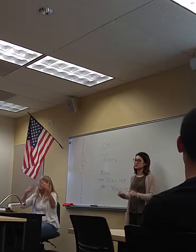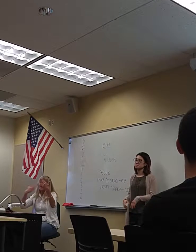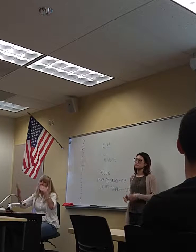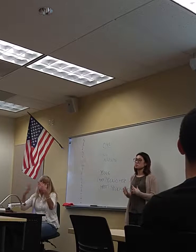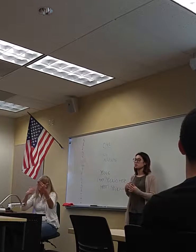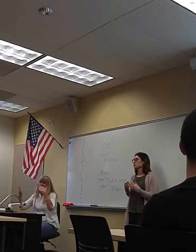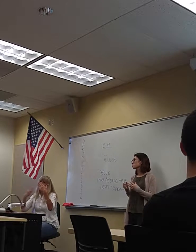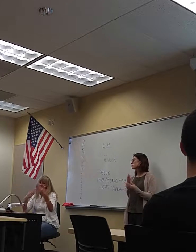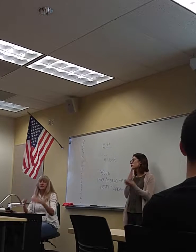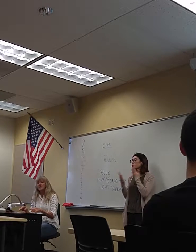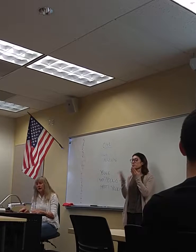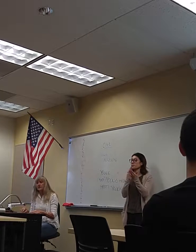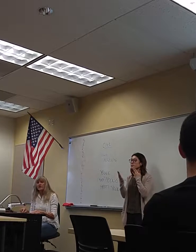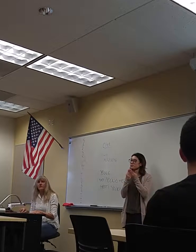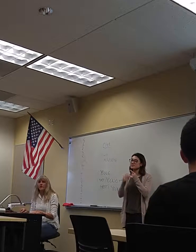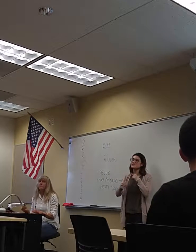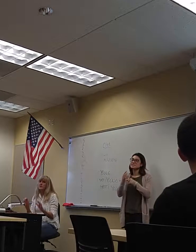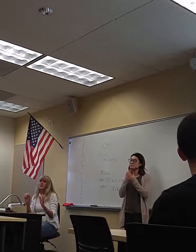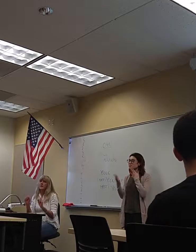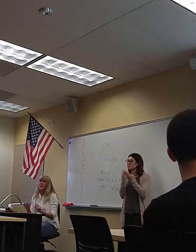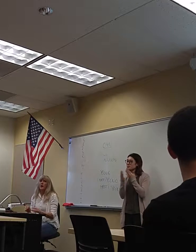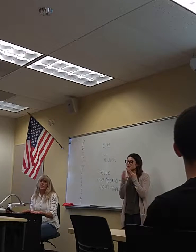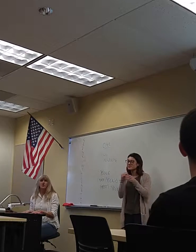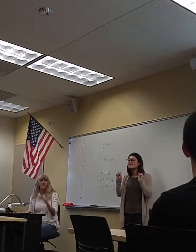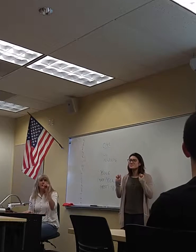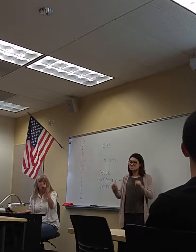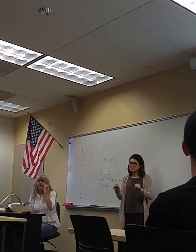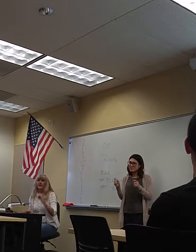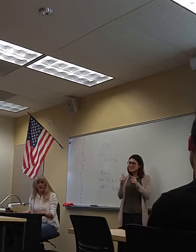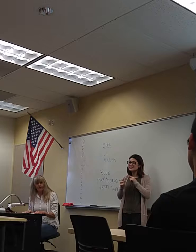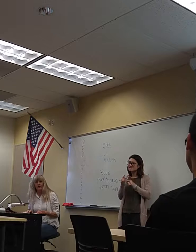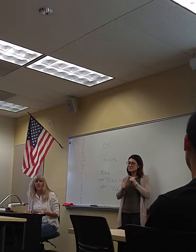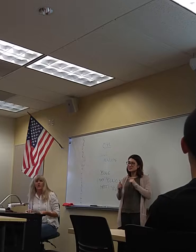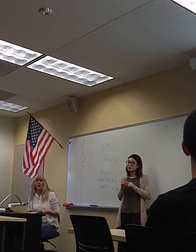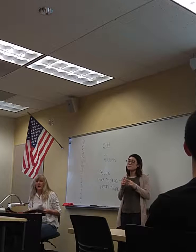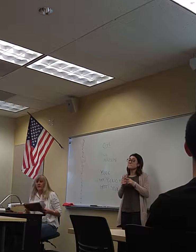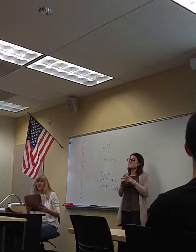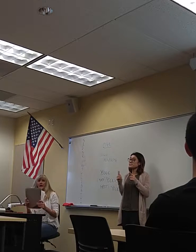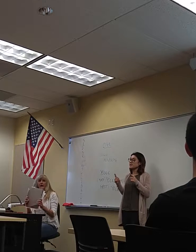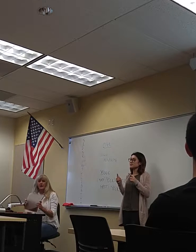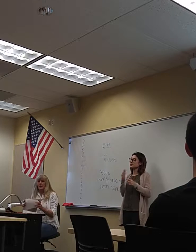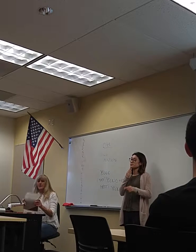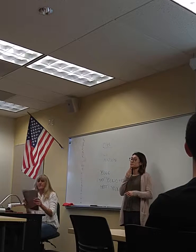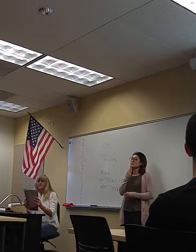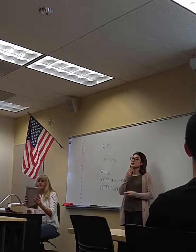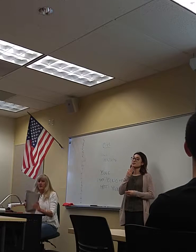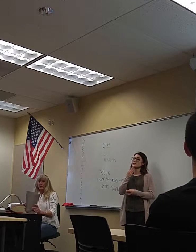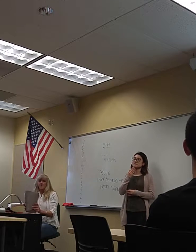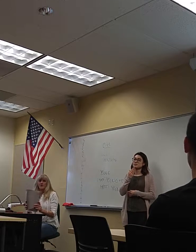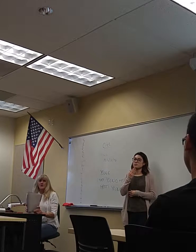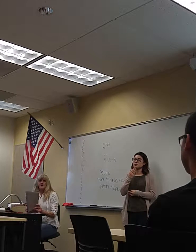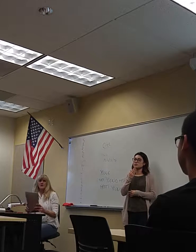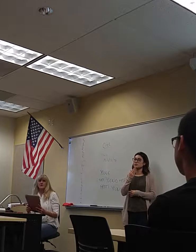do. That's what I thank. thought. Yeah, you can do that, but you know, you can be thankful that